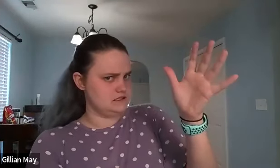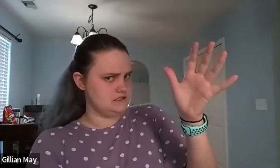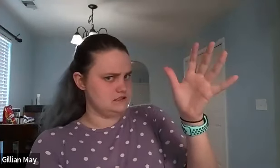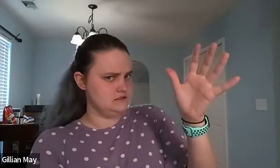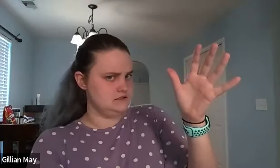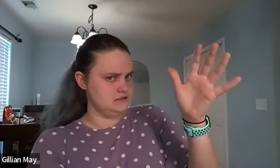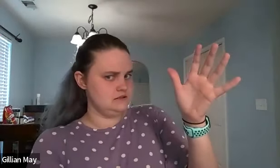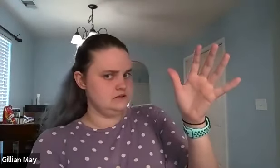grandparents,